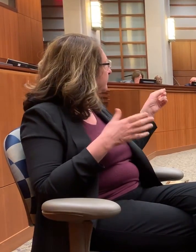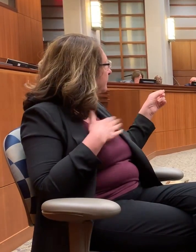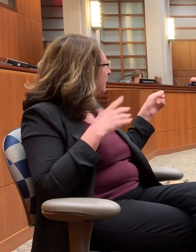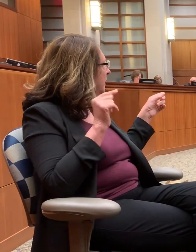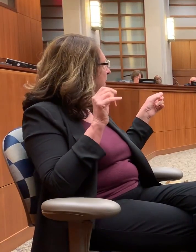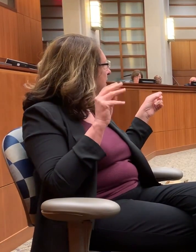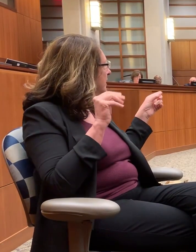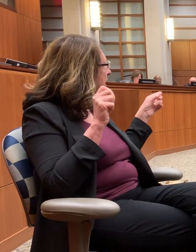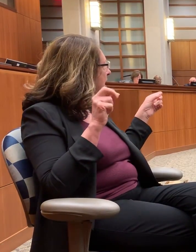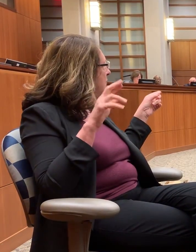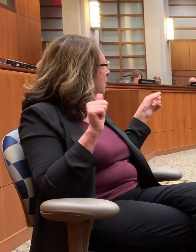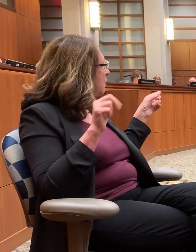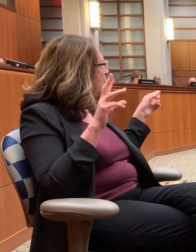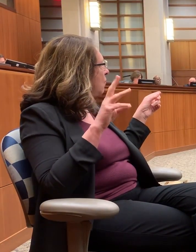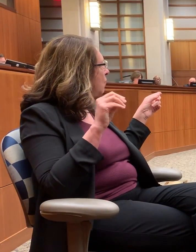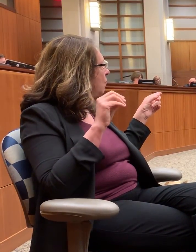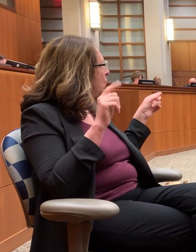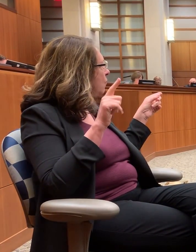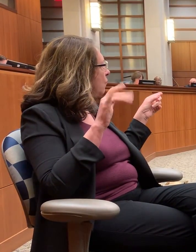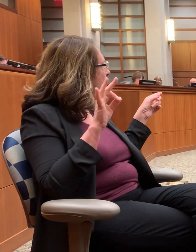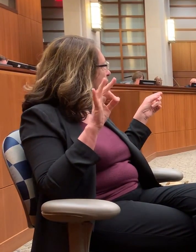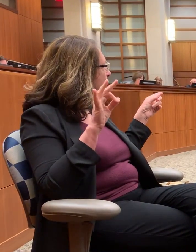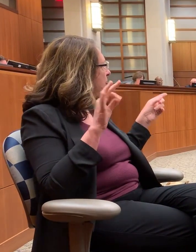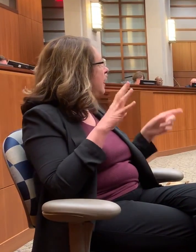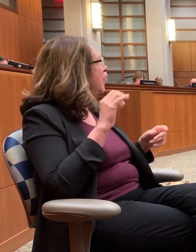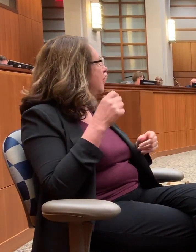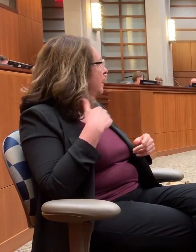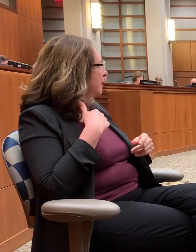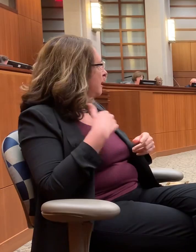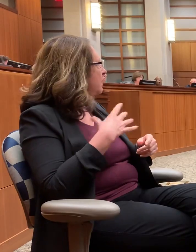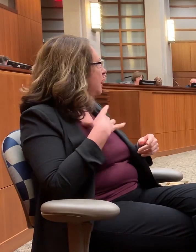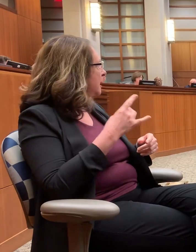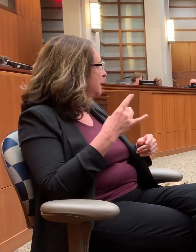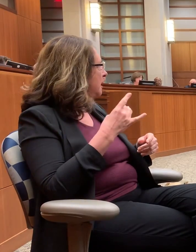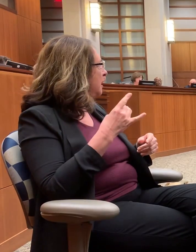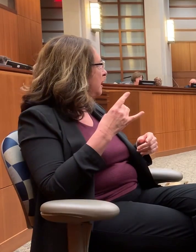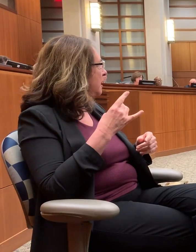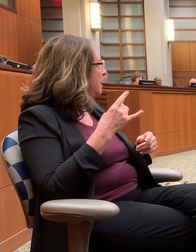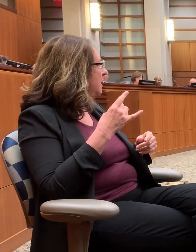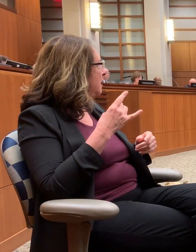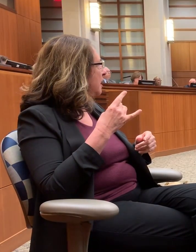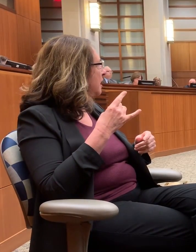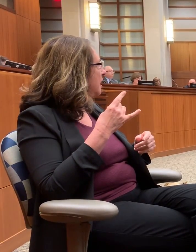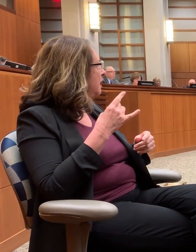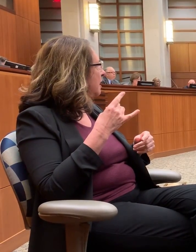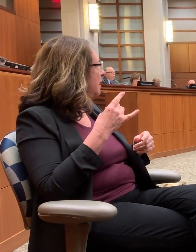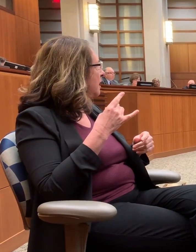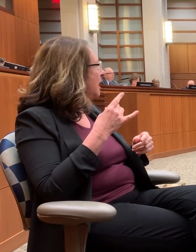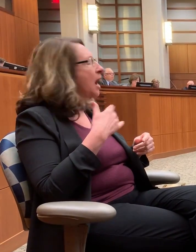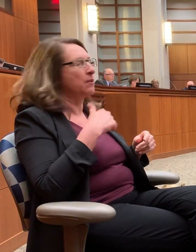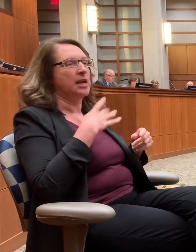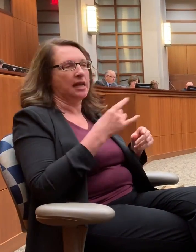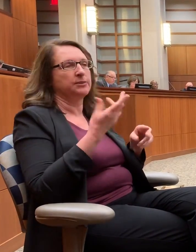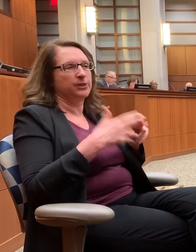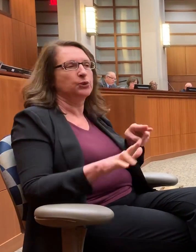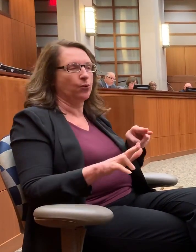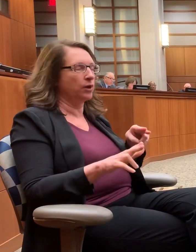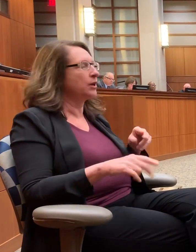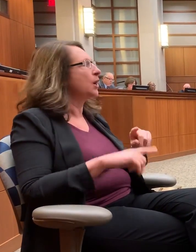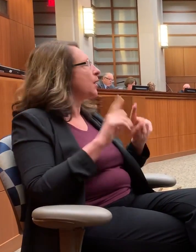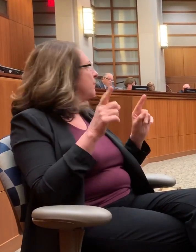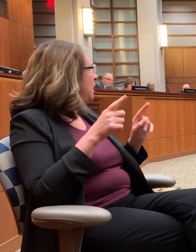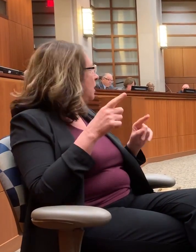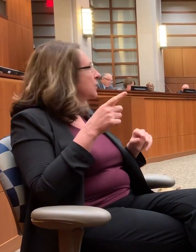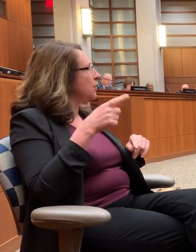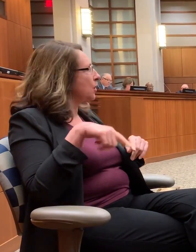My name is Tamara Wolf, and I would like for it to be really short. But